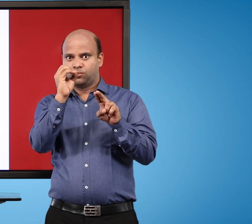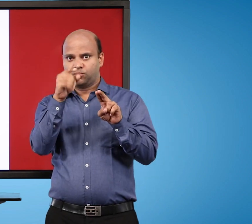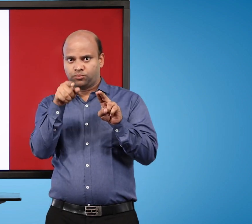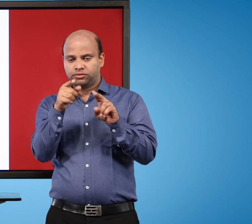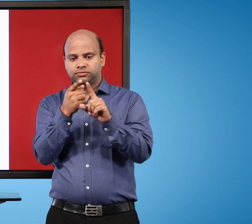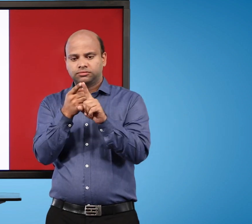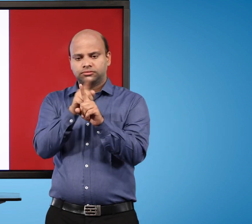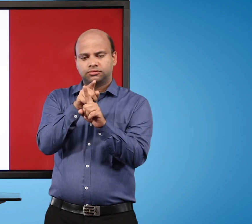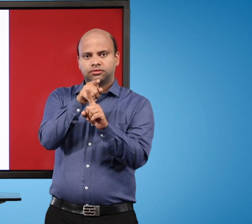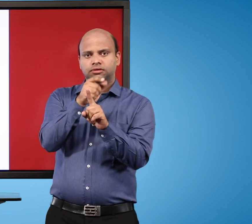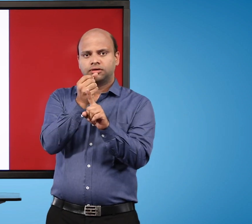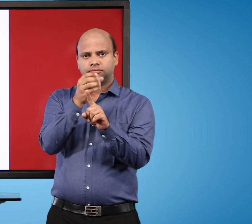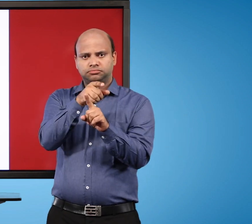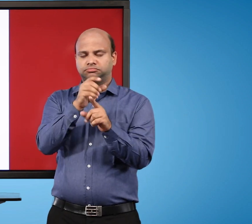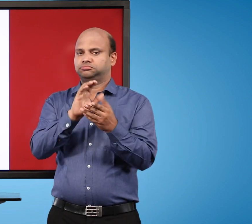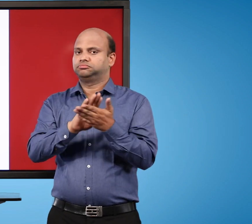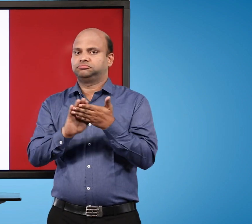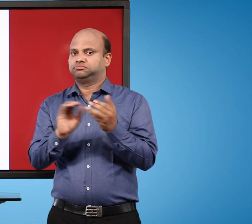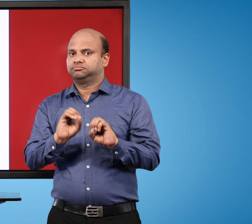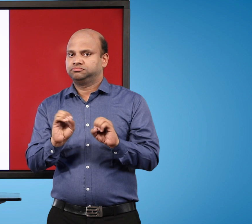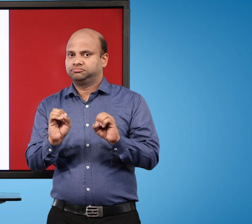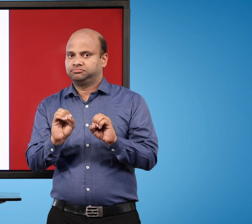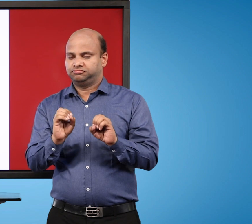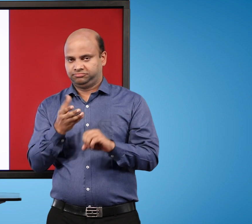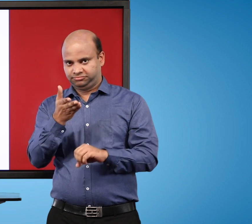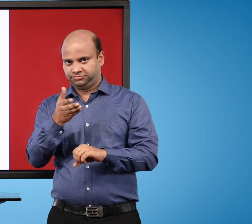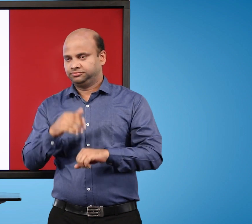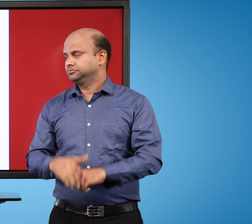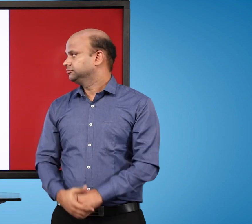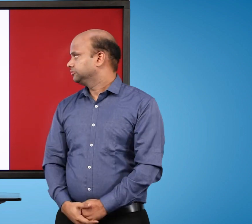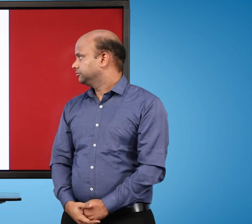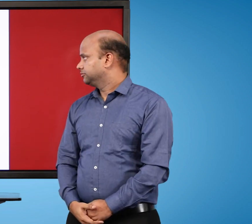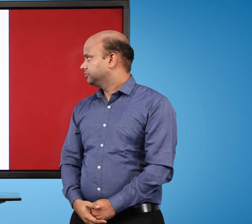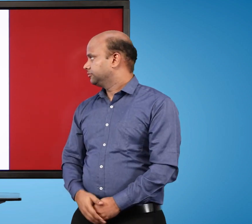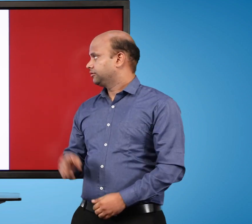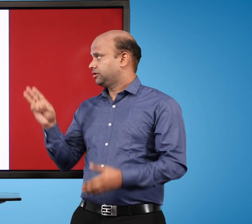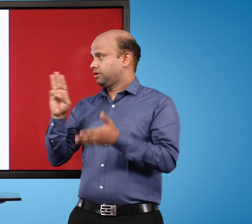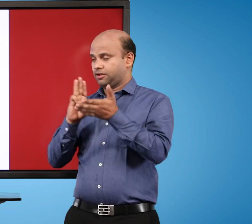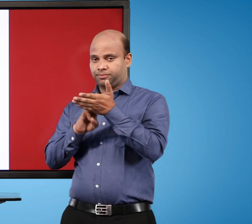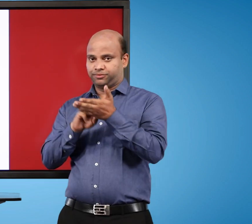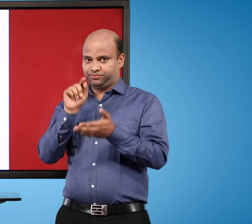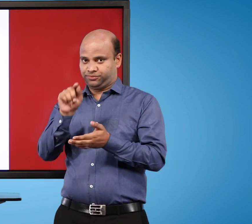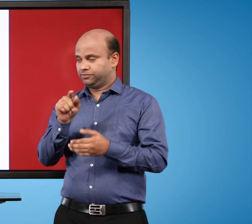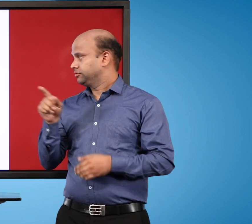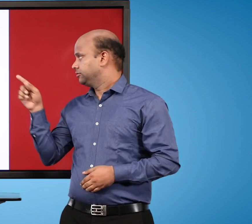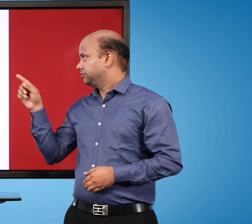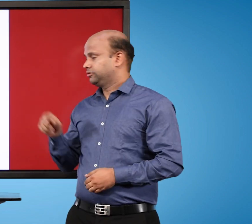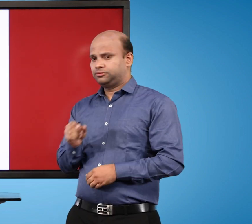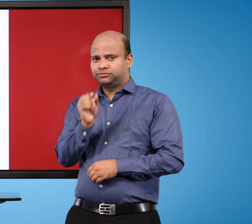has no predecessor. m. The successor